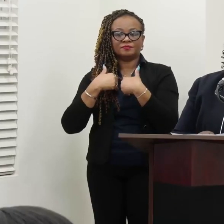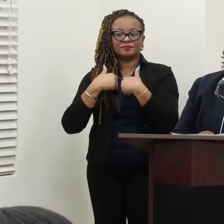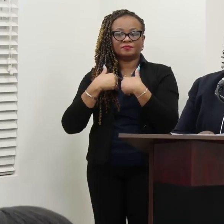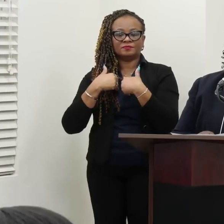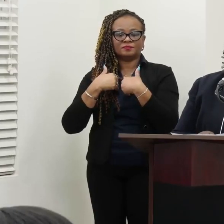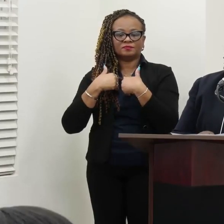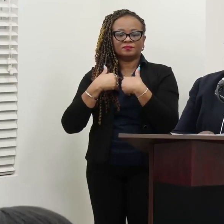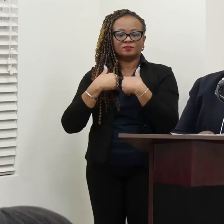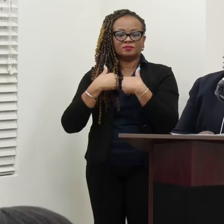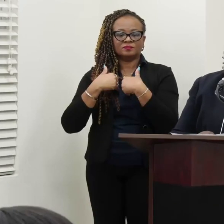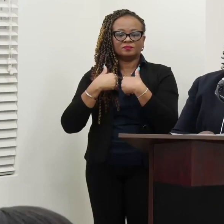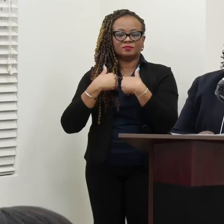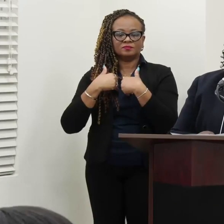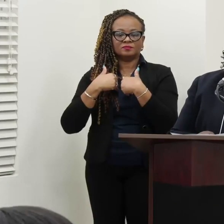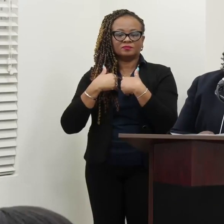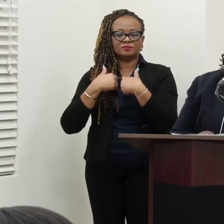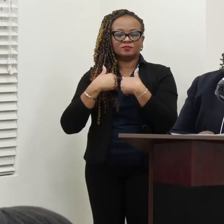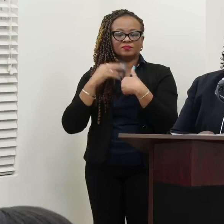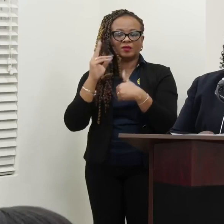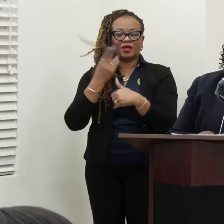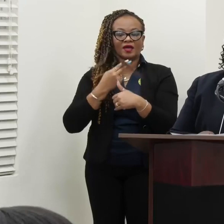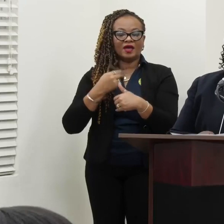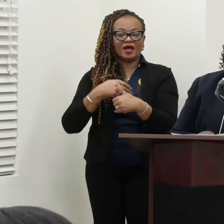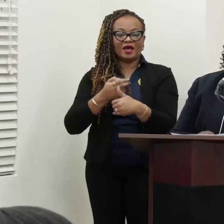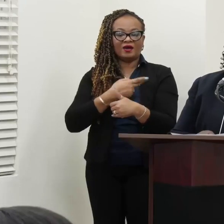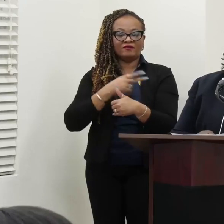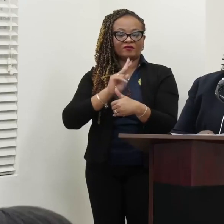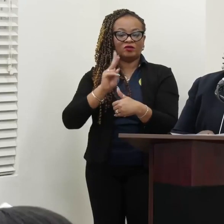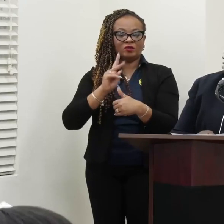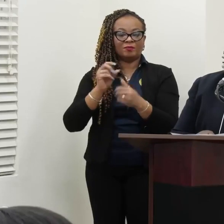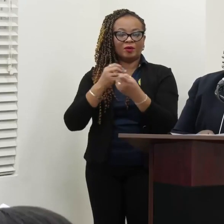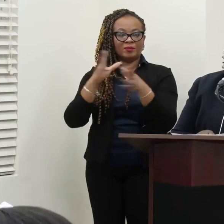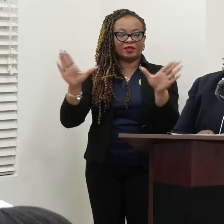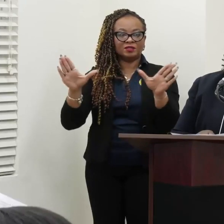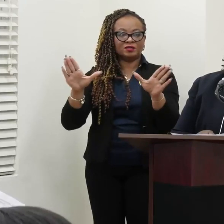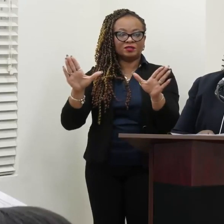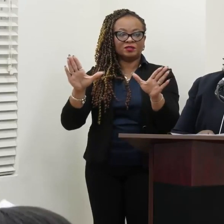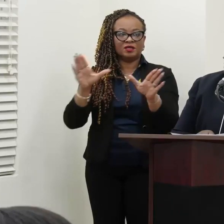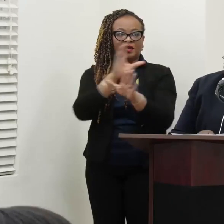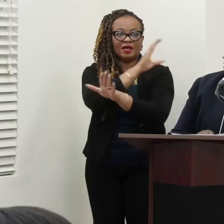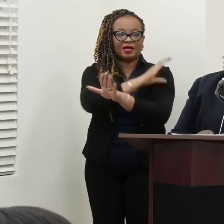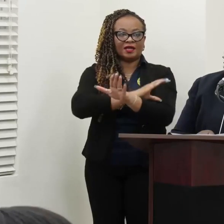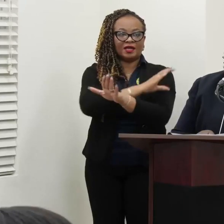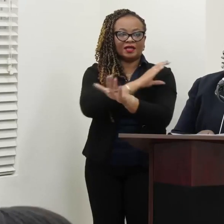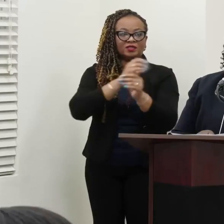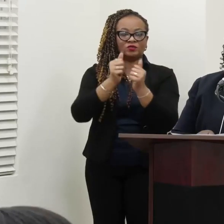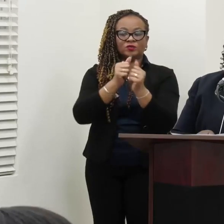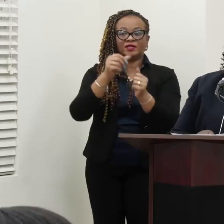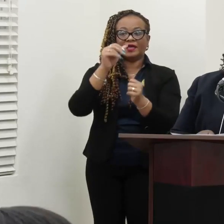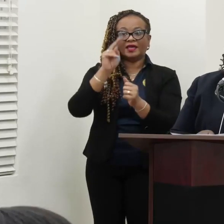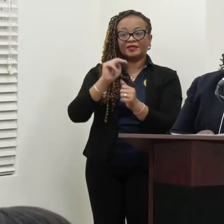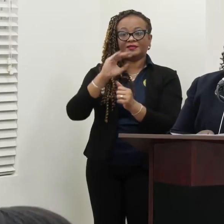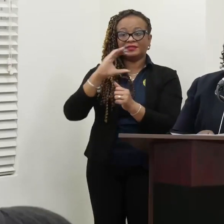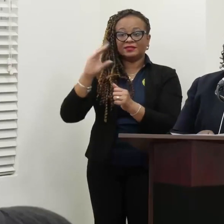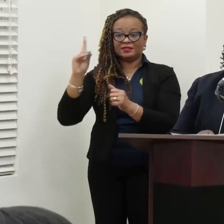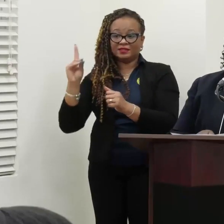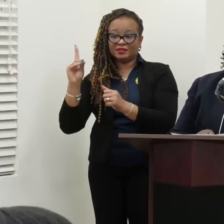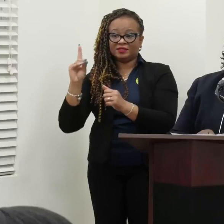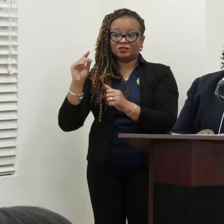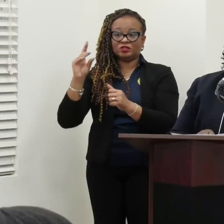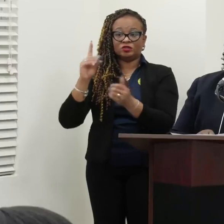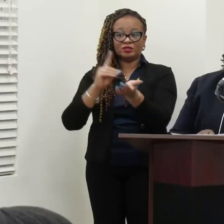and bay medication. Our vulnerable population, inclusive of our clients with NCDs, those